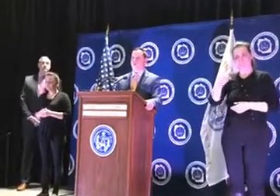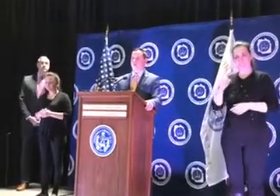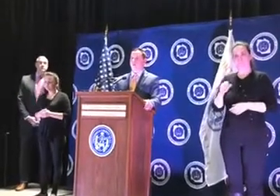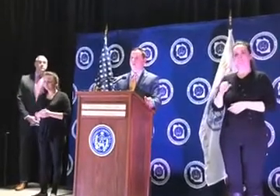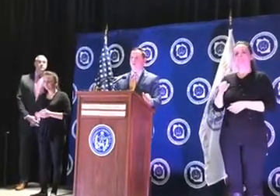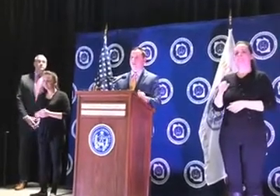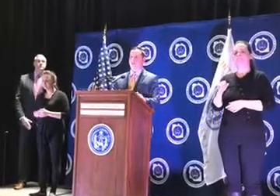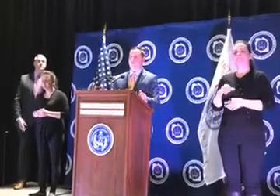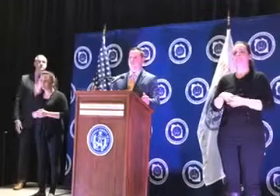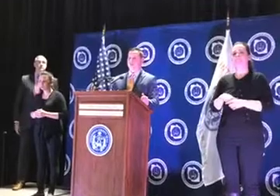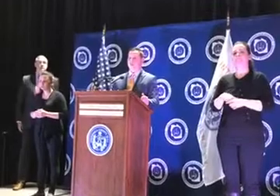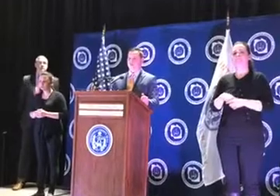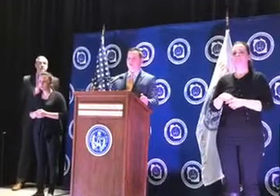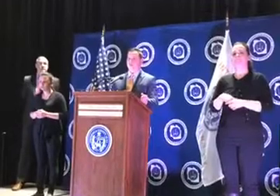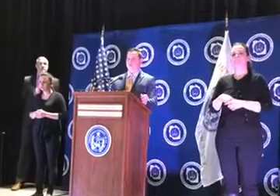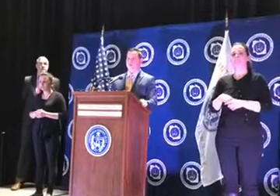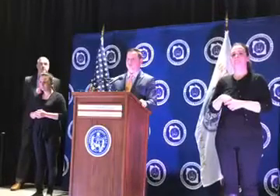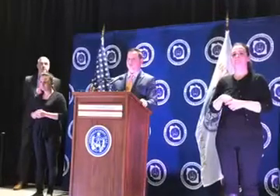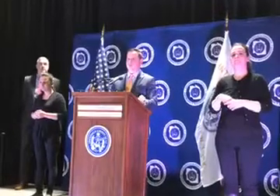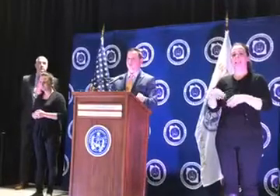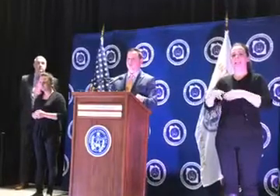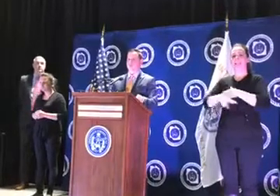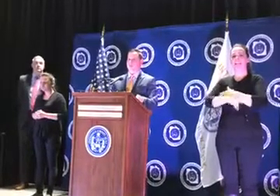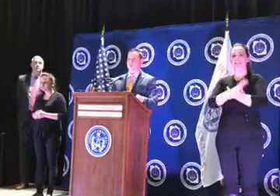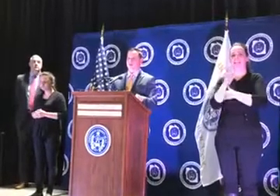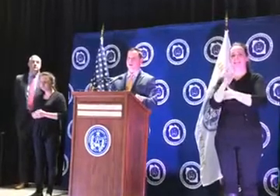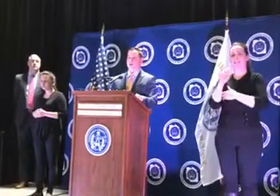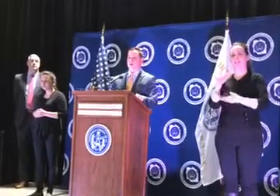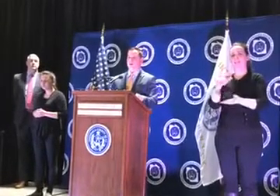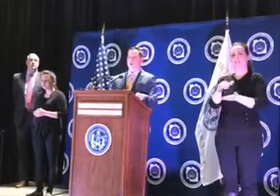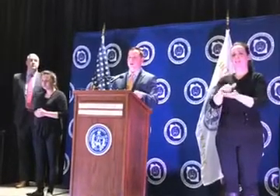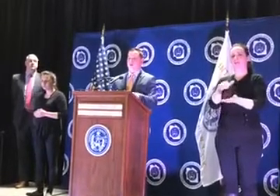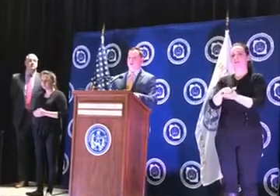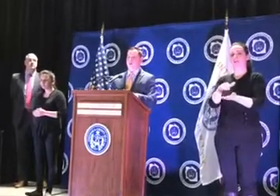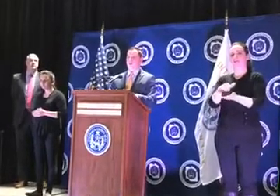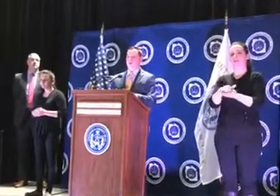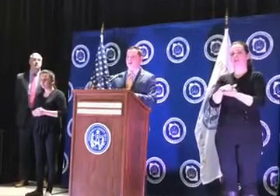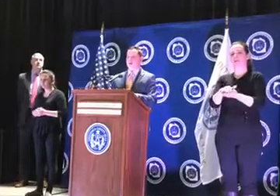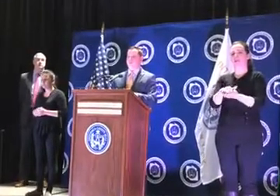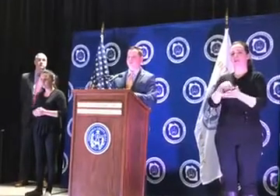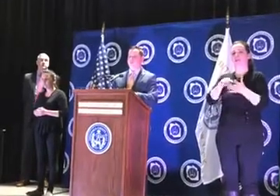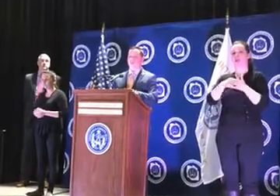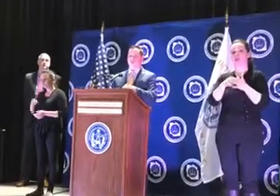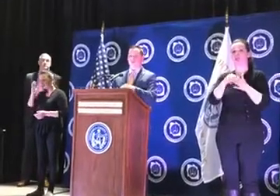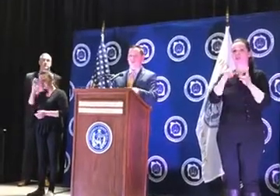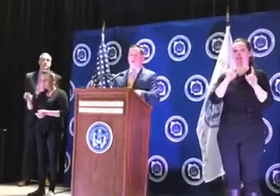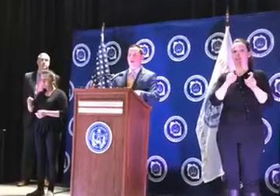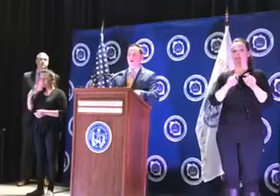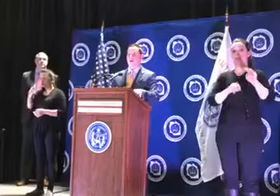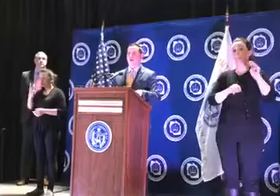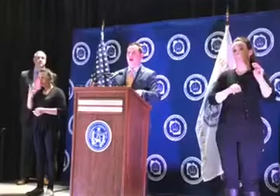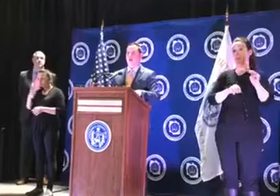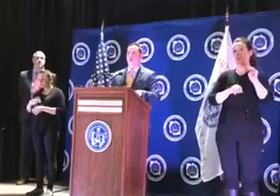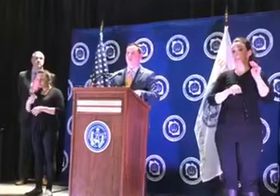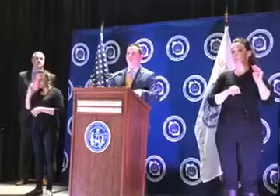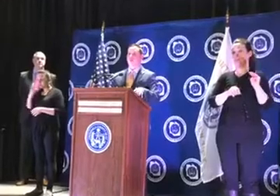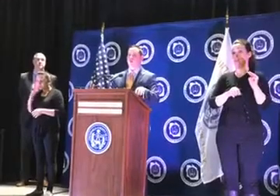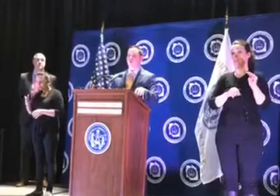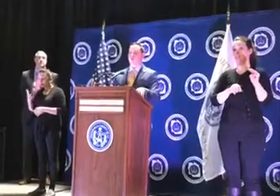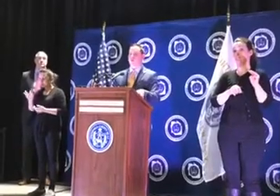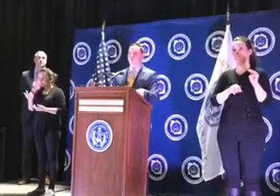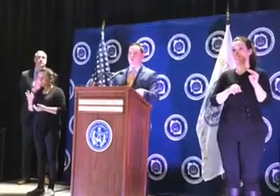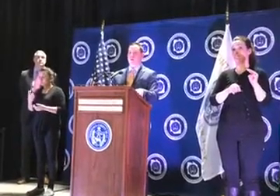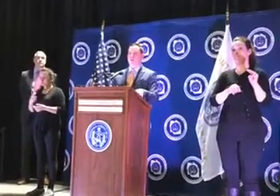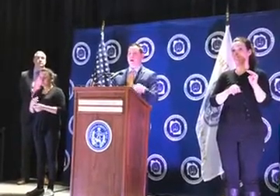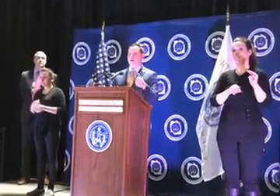there's no way that they've been waiting 7 business days, because we started the testing Monday, and here we are. I think it's Monday.